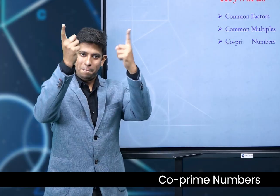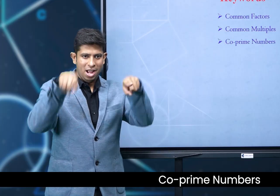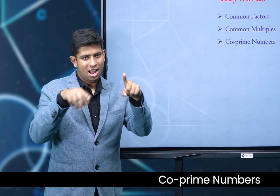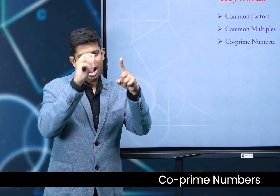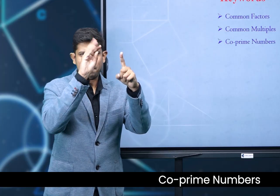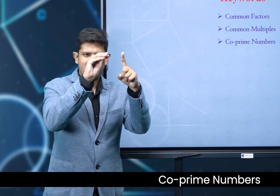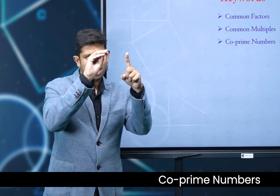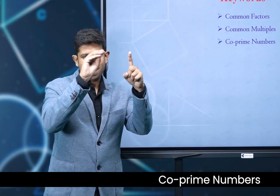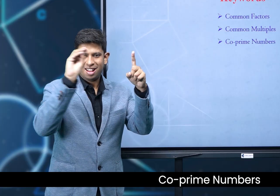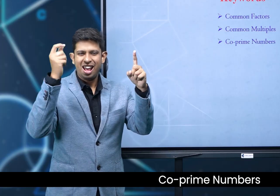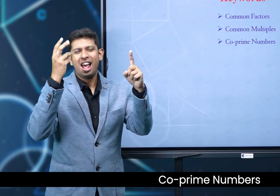co-prime numbers,